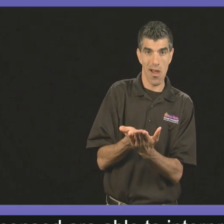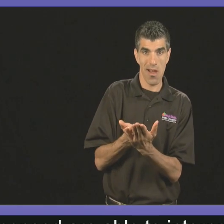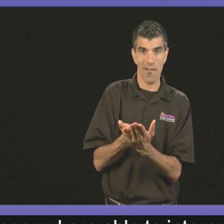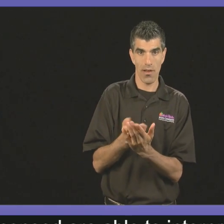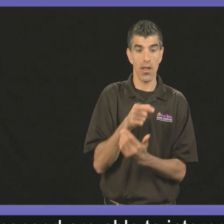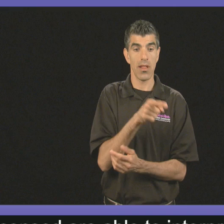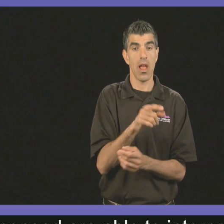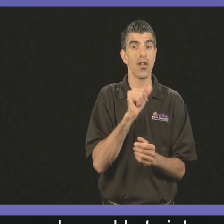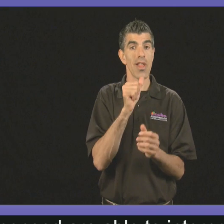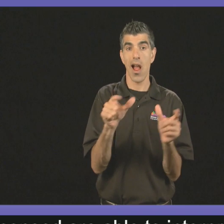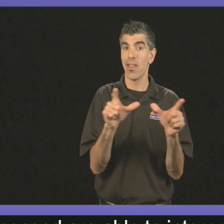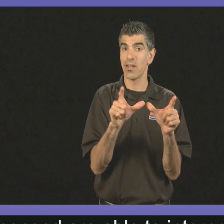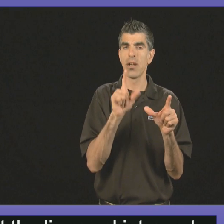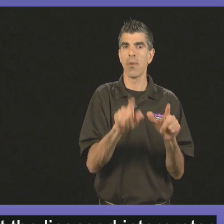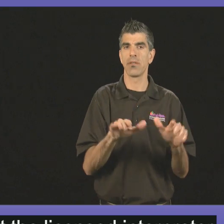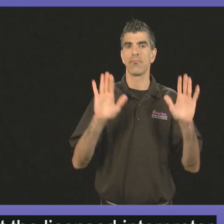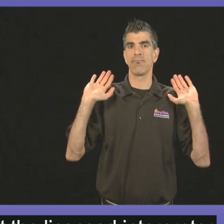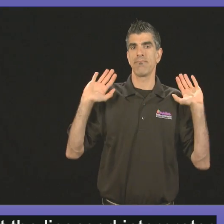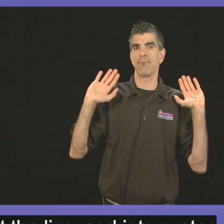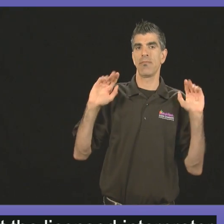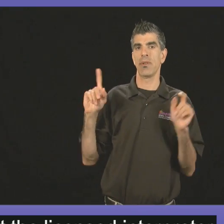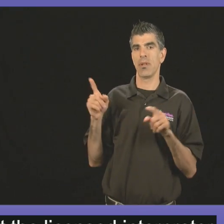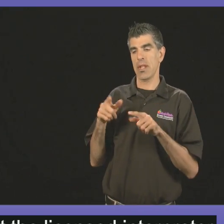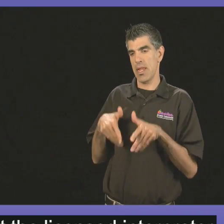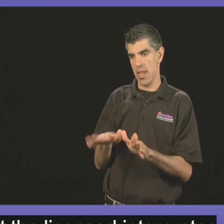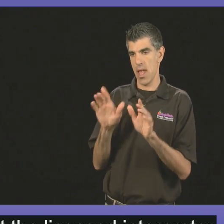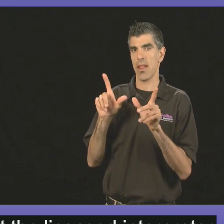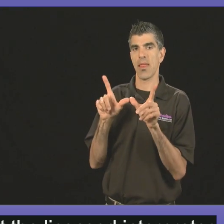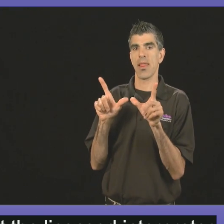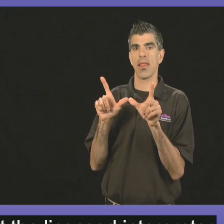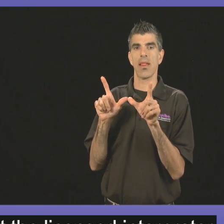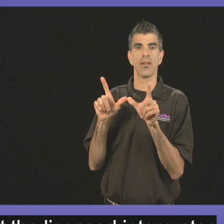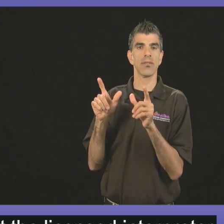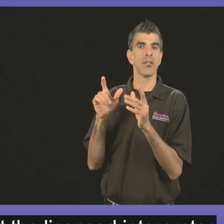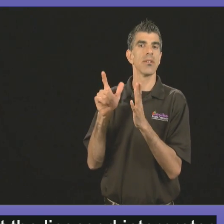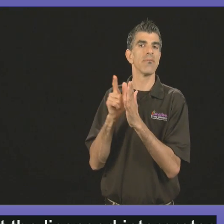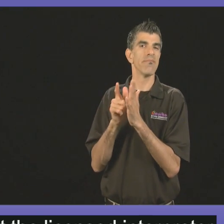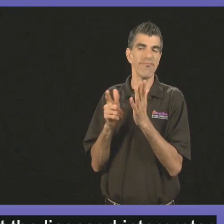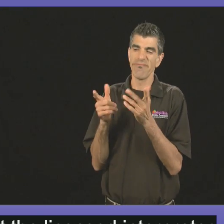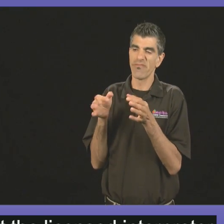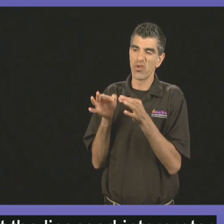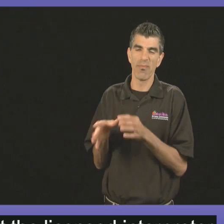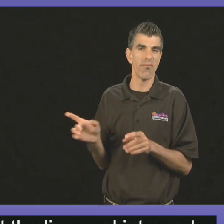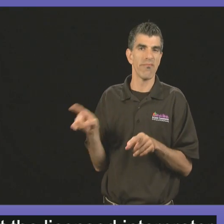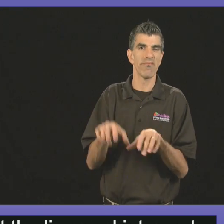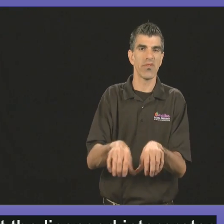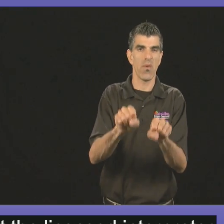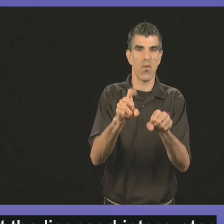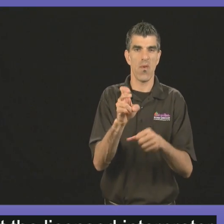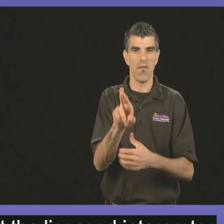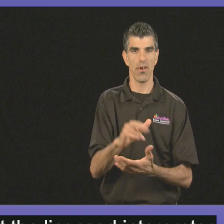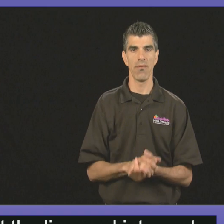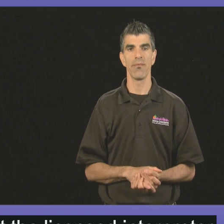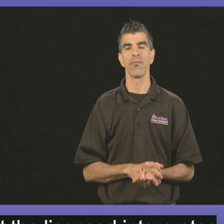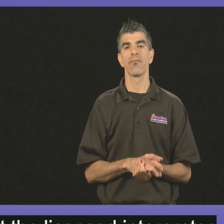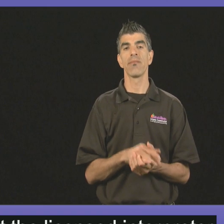a licensed interpreter arrives, at which point the licensed interpreter will take over and begin interpreting.